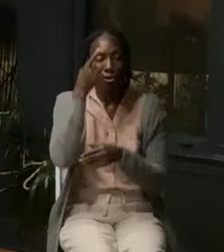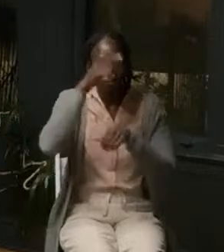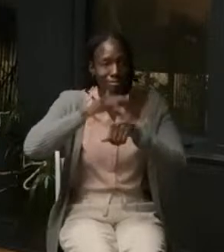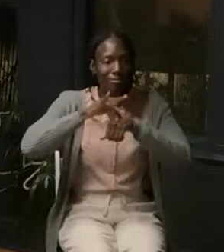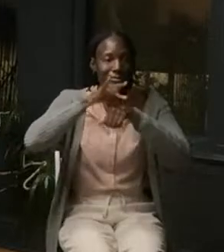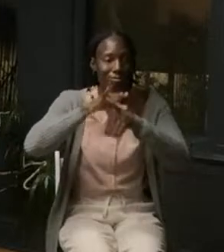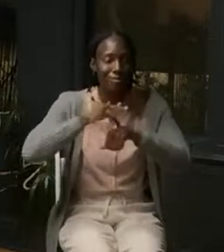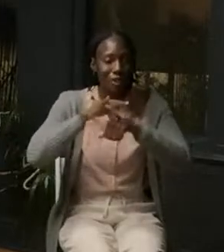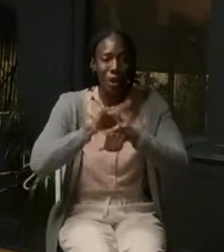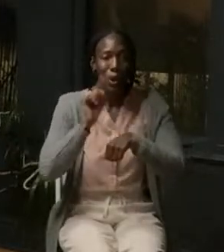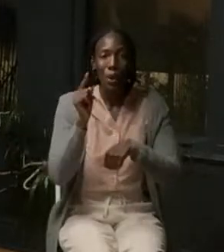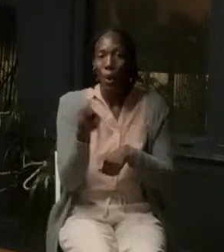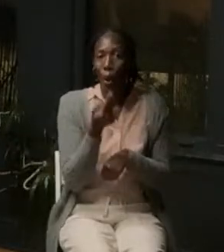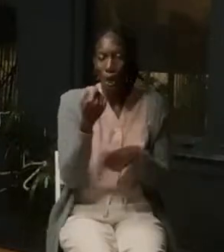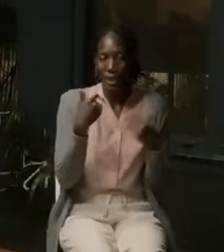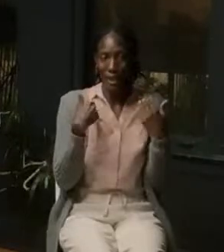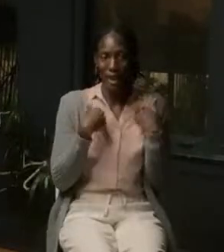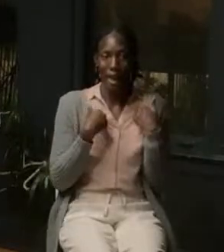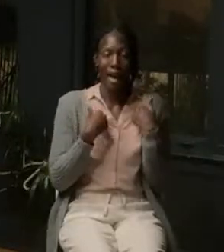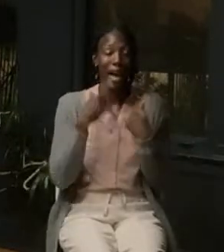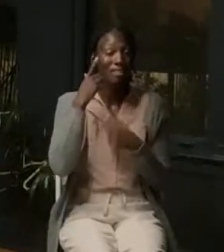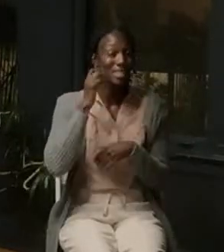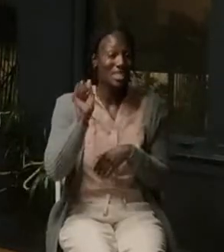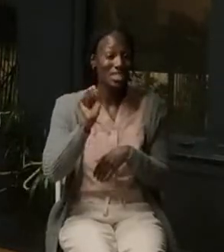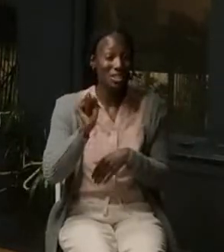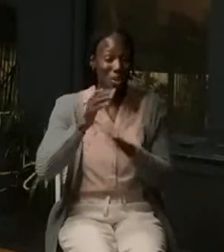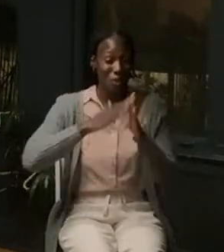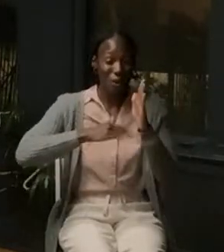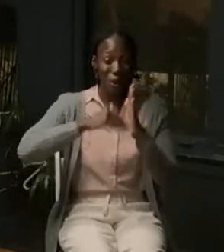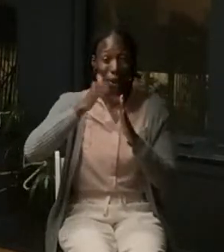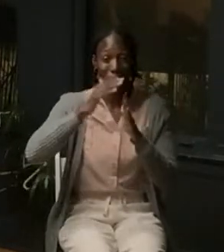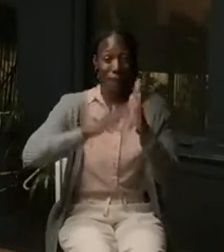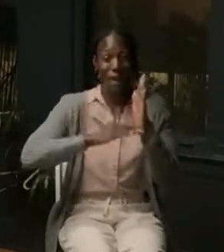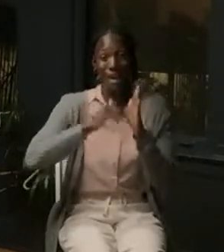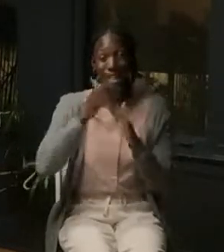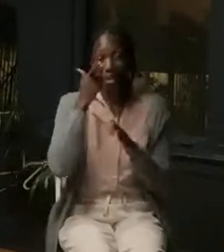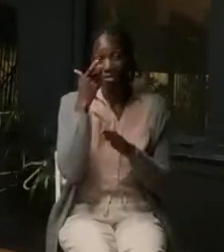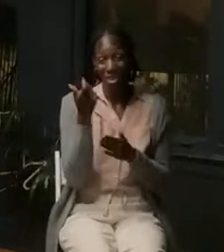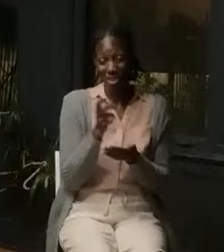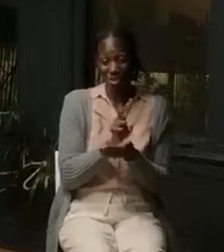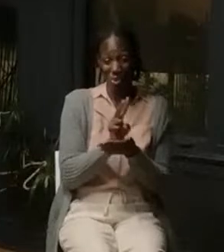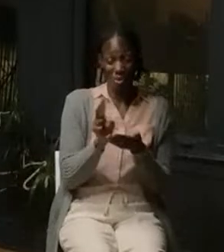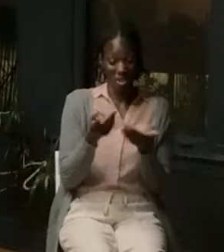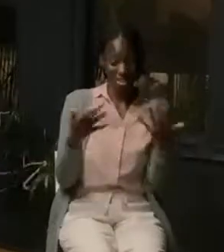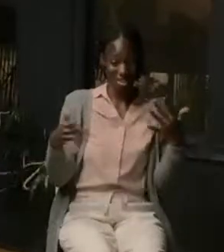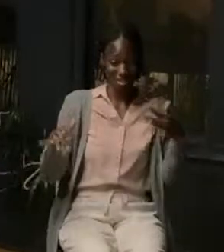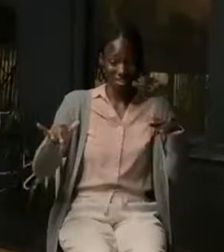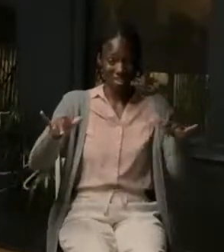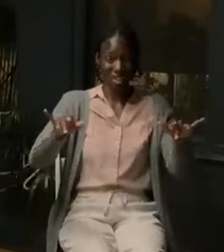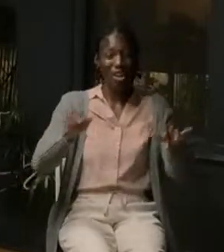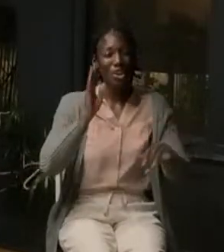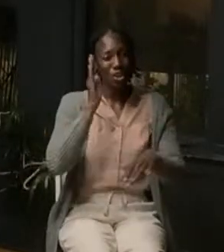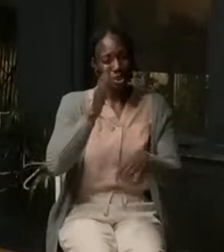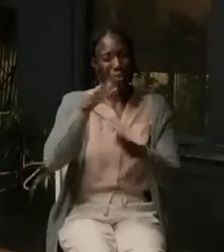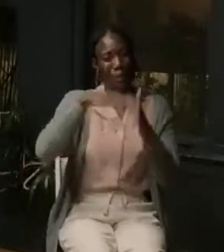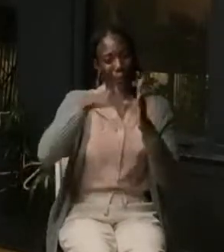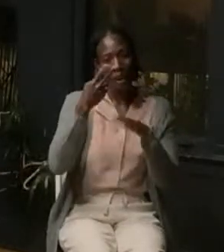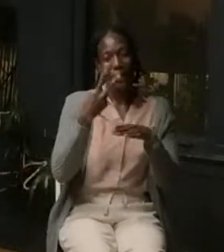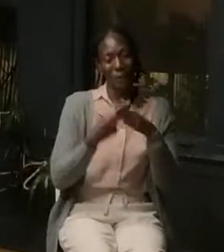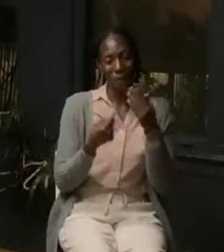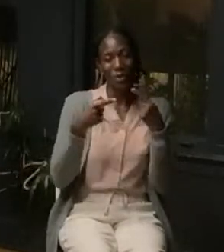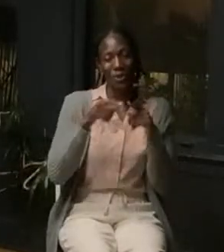paint. Given 2 weeks of Galilean levels of destitution, you'll be painting both in arts and